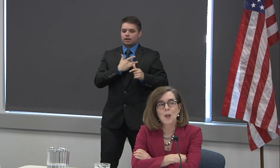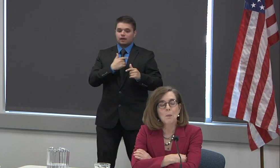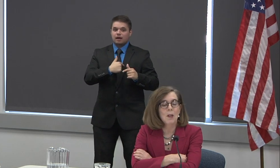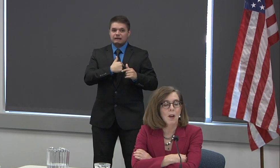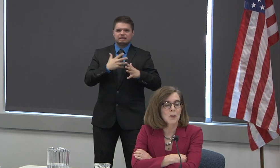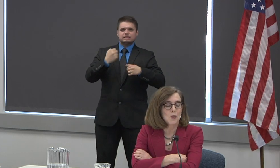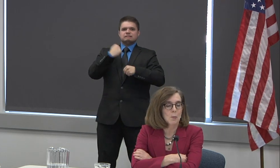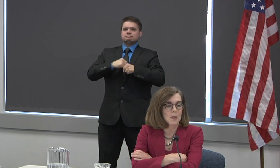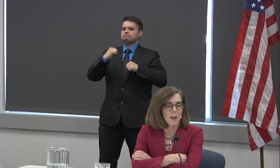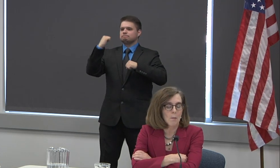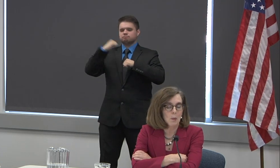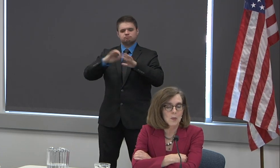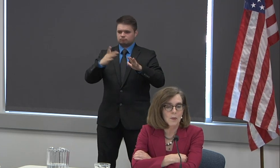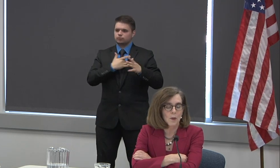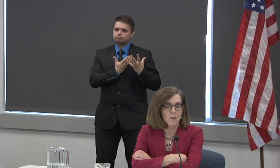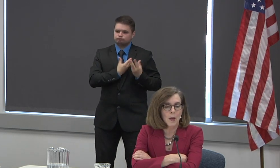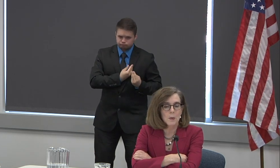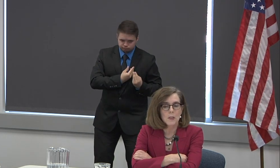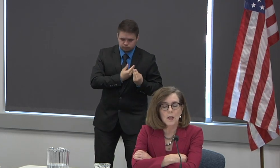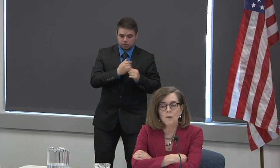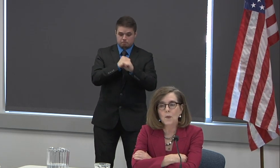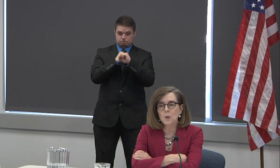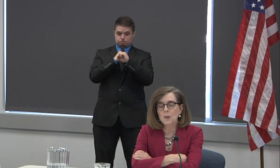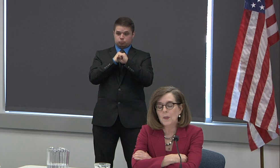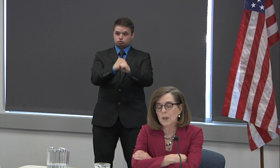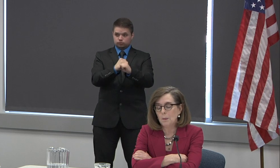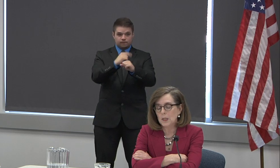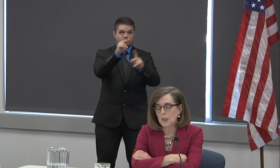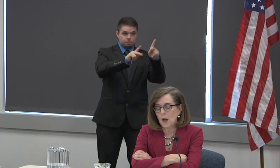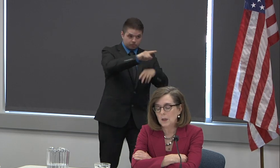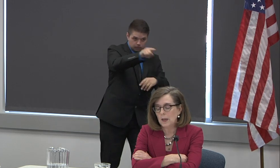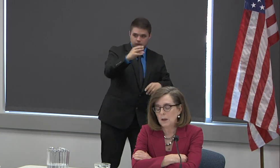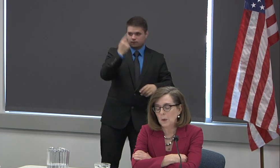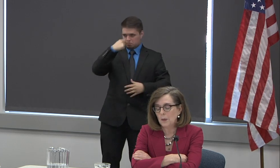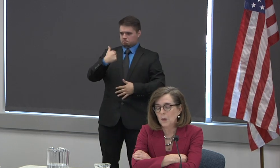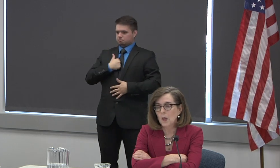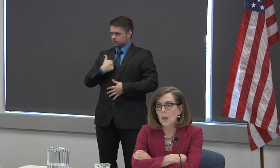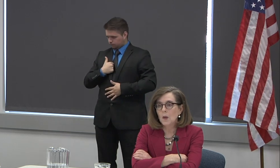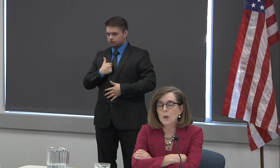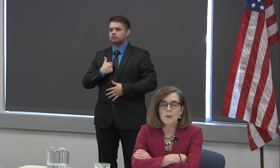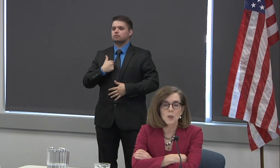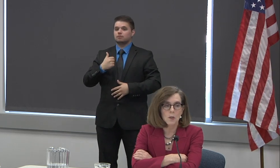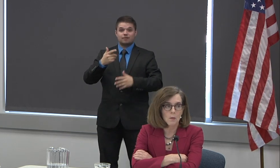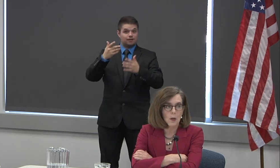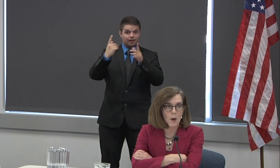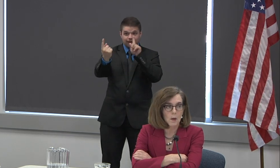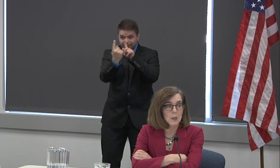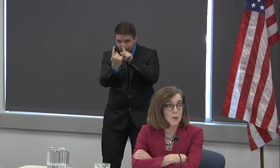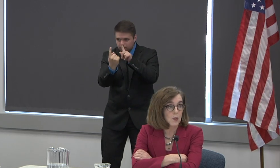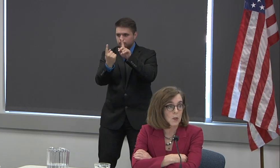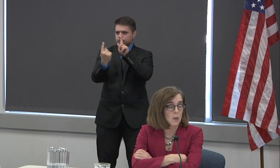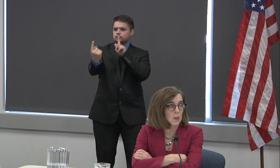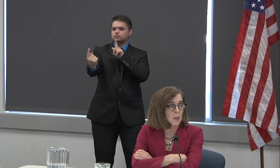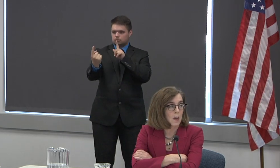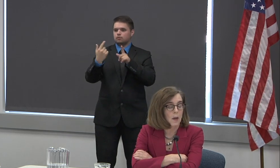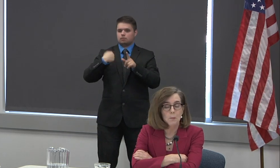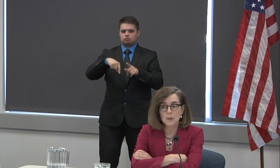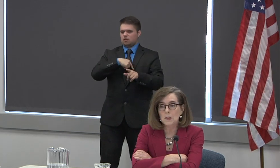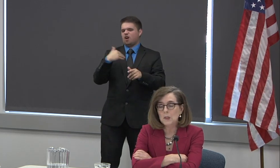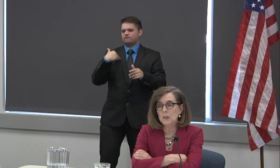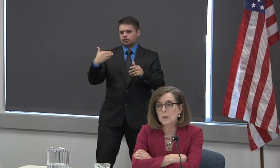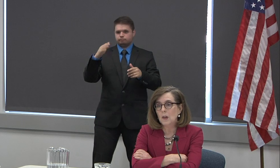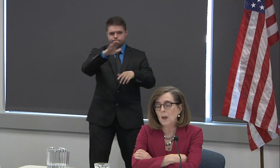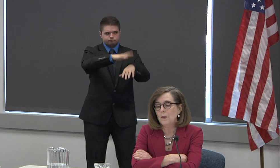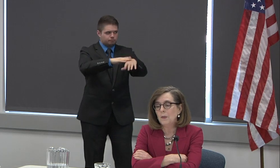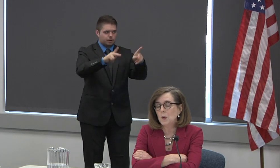but also to protect members of their families and folks that they come into contact with. We have certain requirements for certain